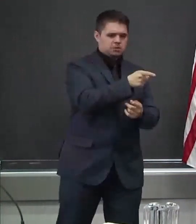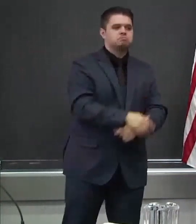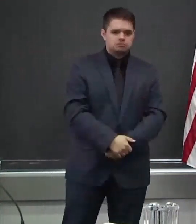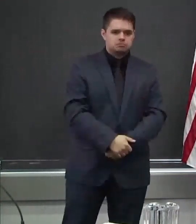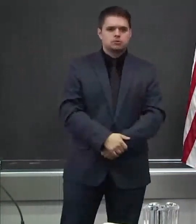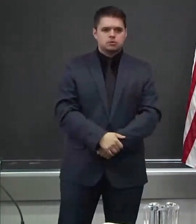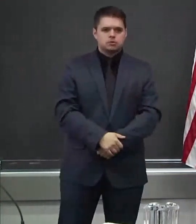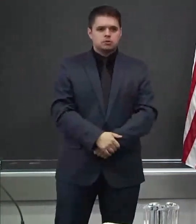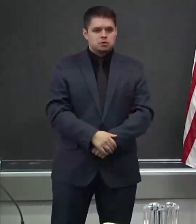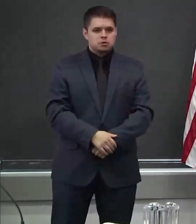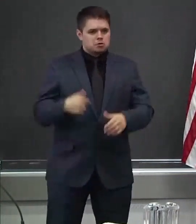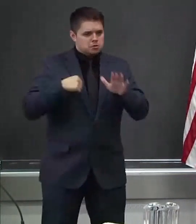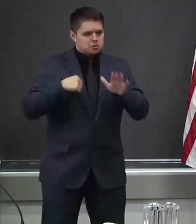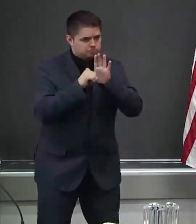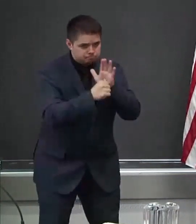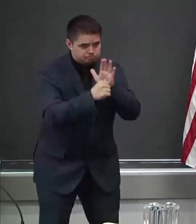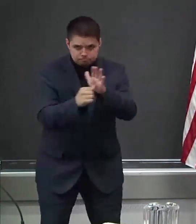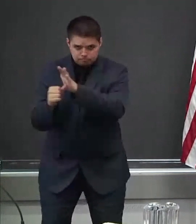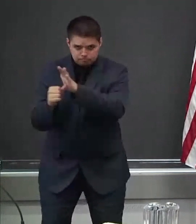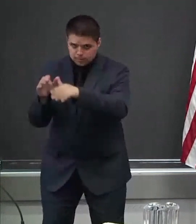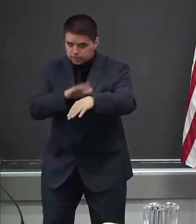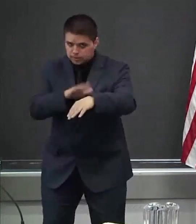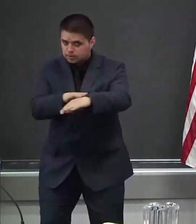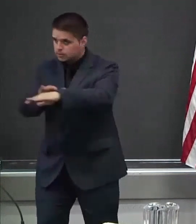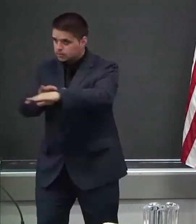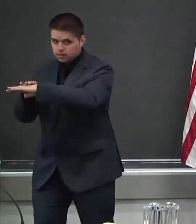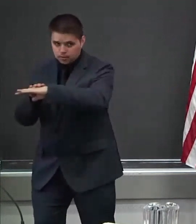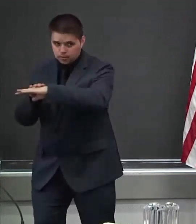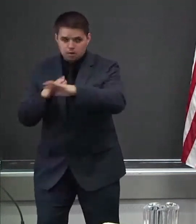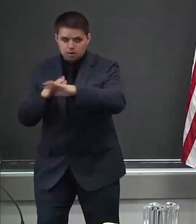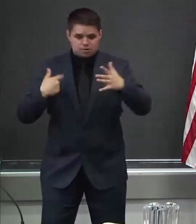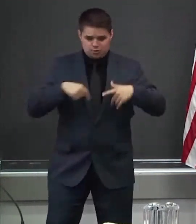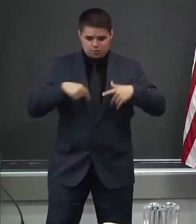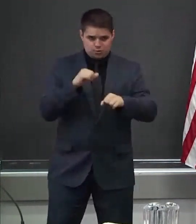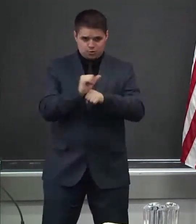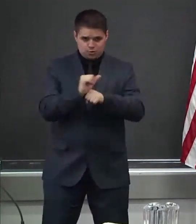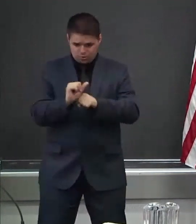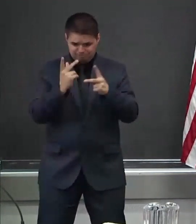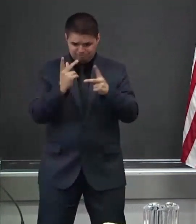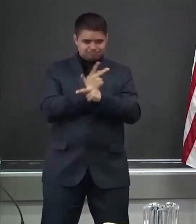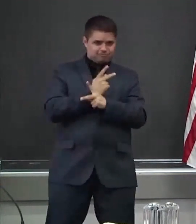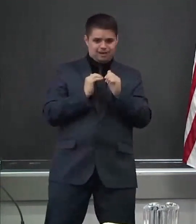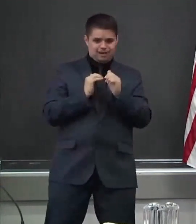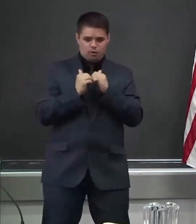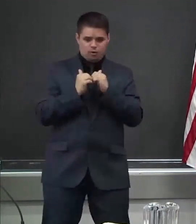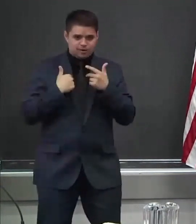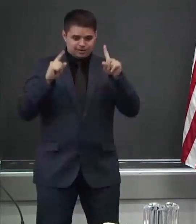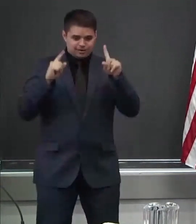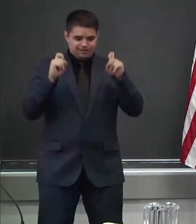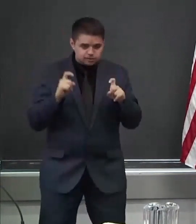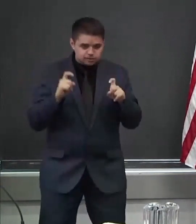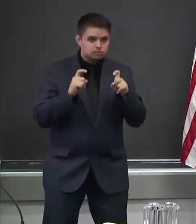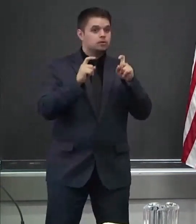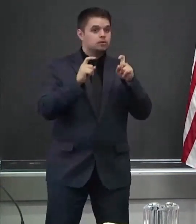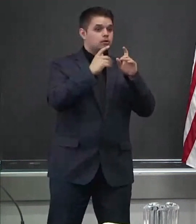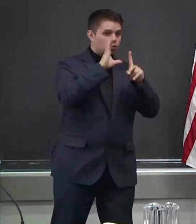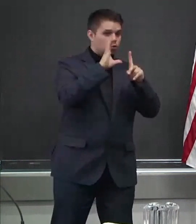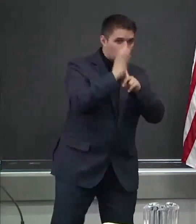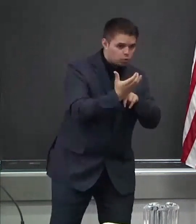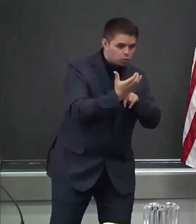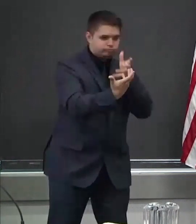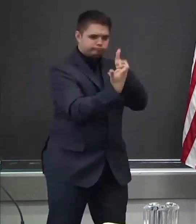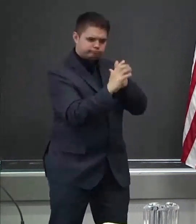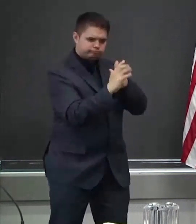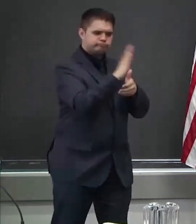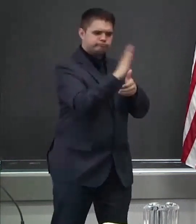work we are doing to invest in culturally specific testing and contact tracing capacity around the state.